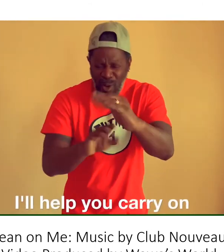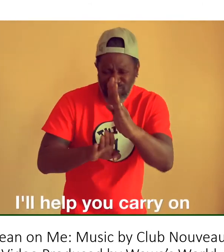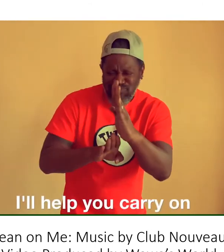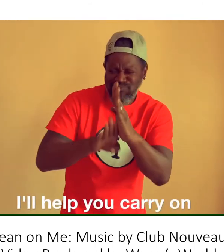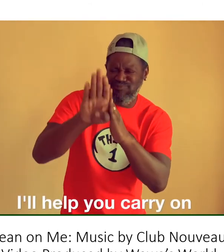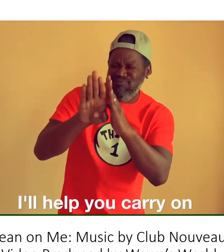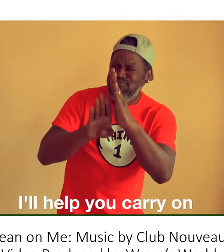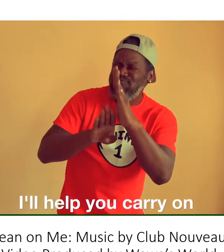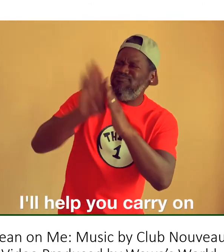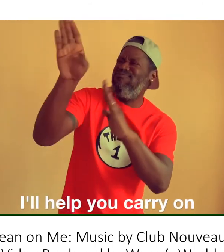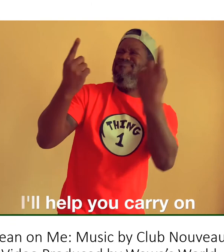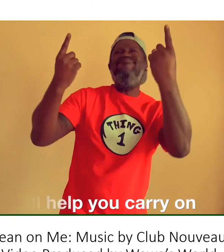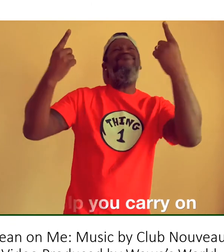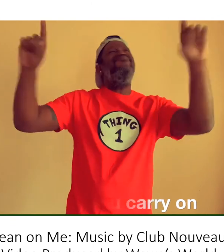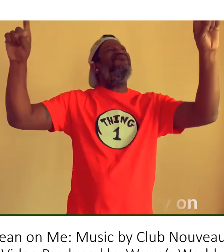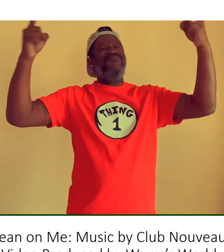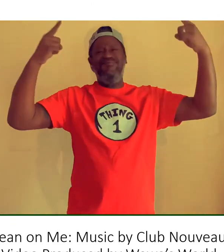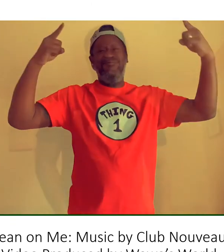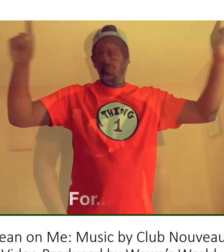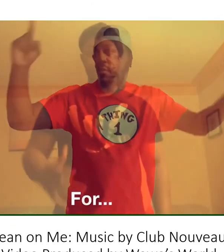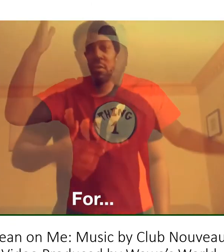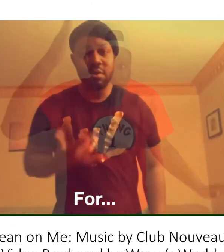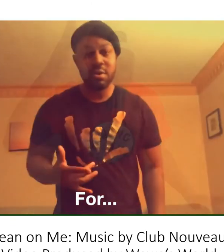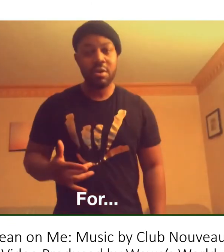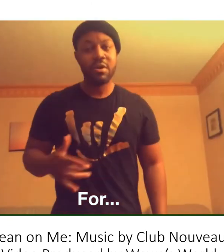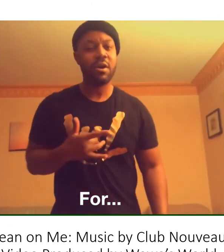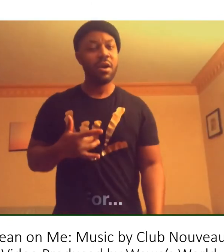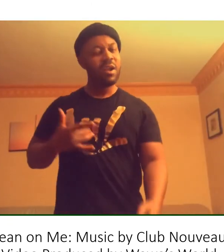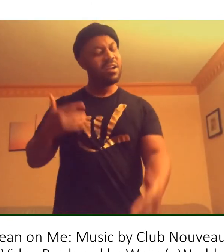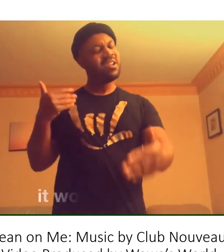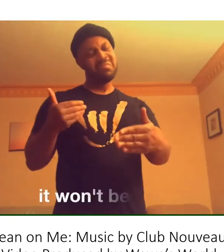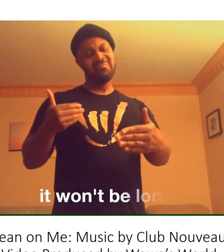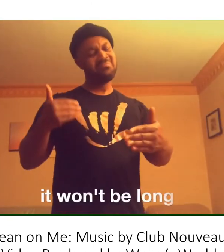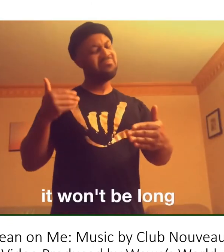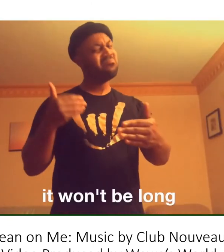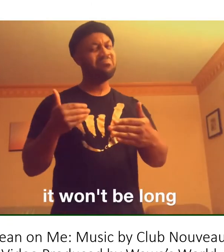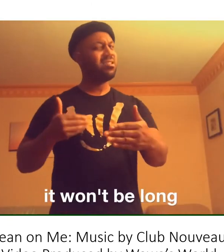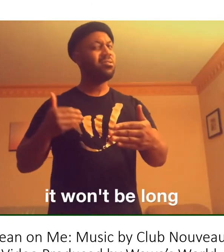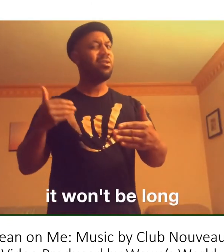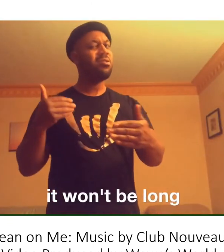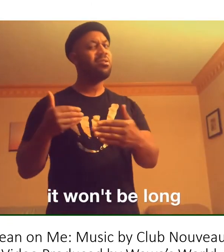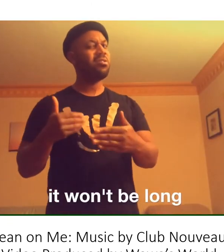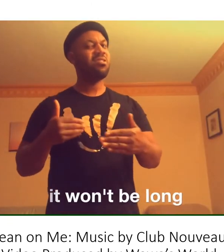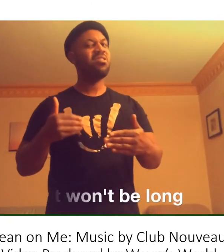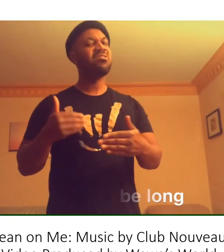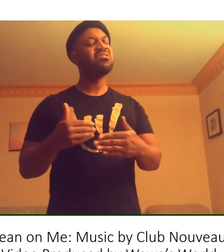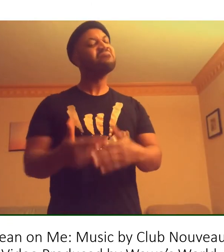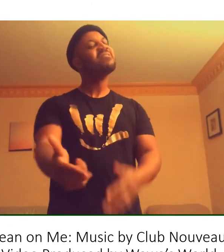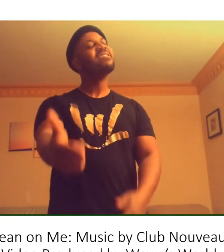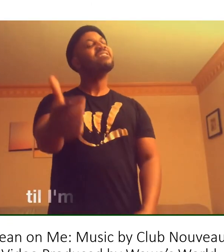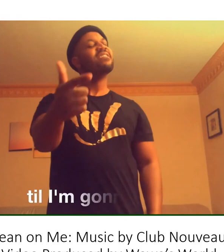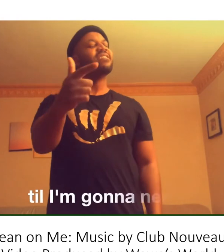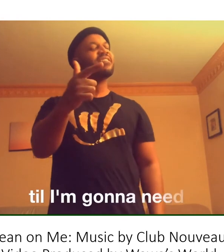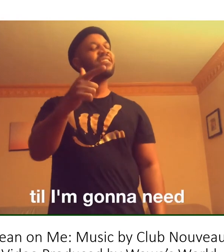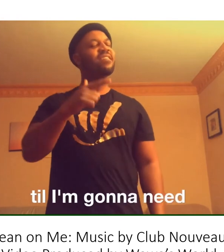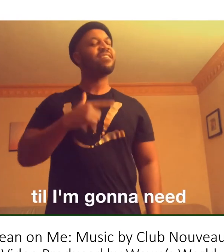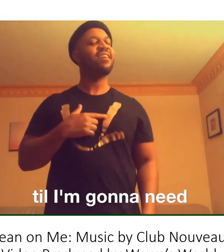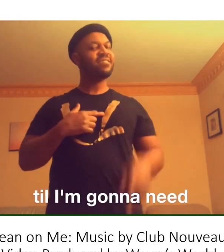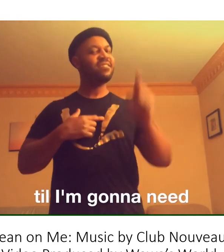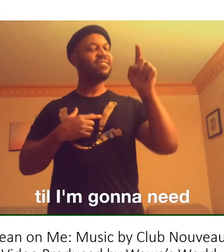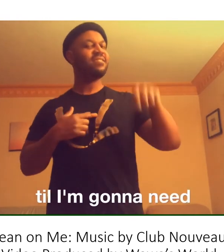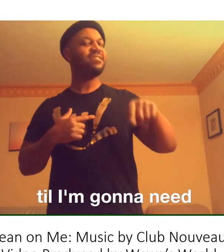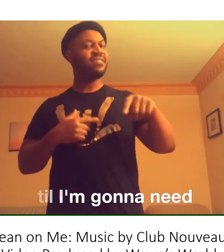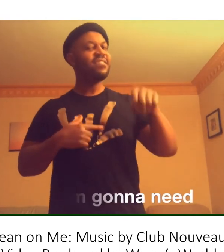carry on. Lean On Me, you won't be long, till I'm gonna